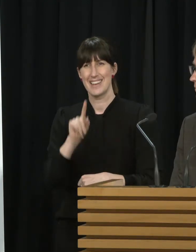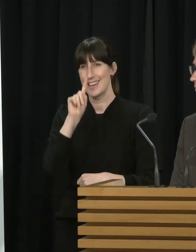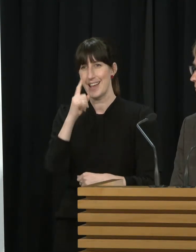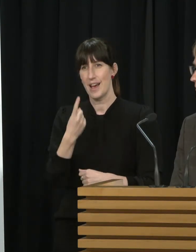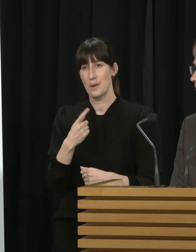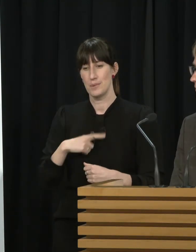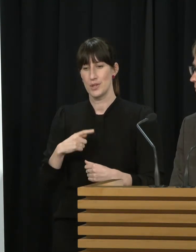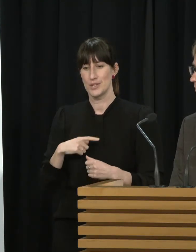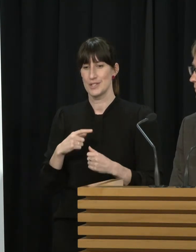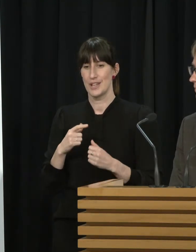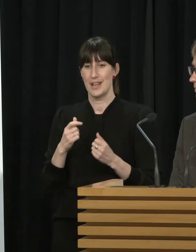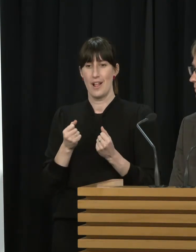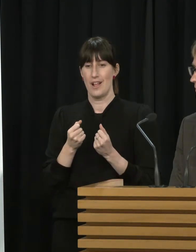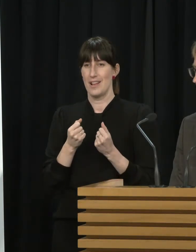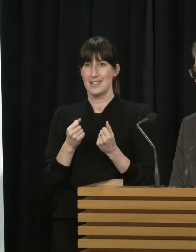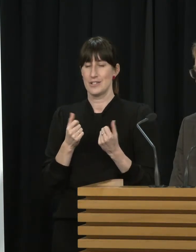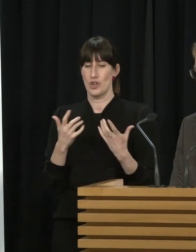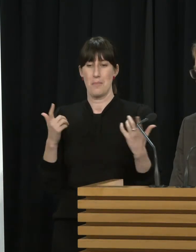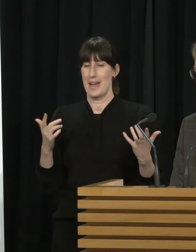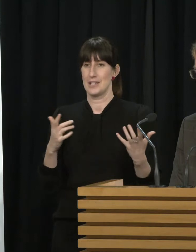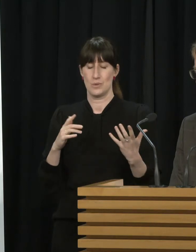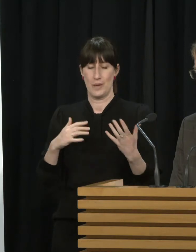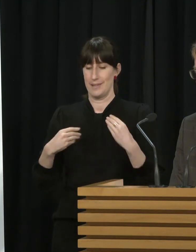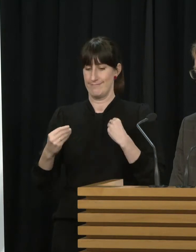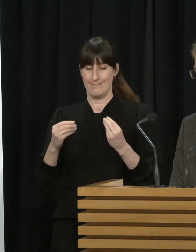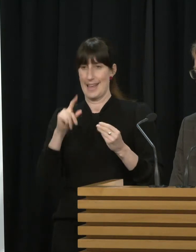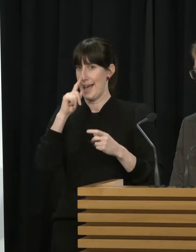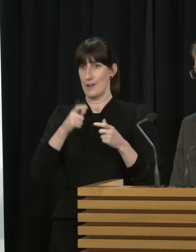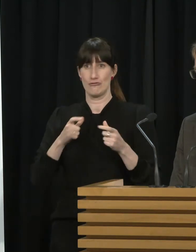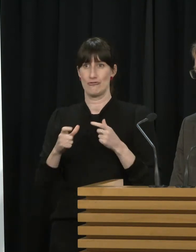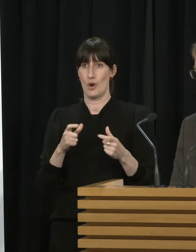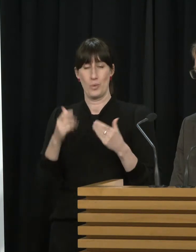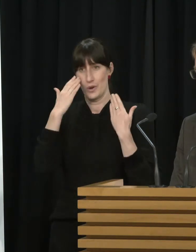there's still so much that we don't know. Derek.